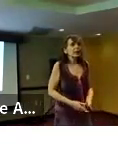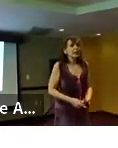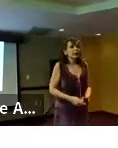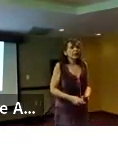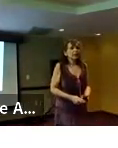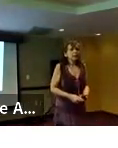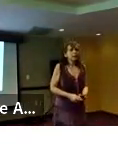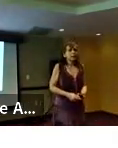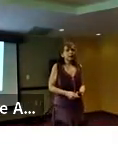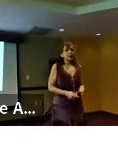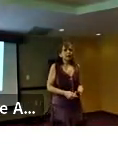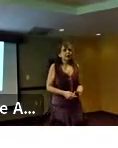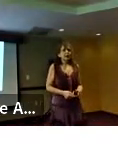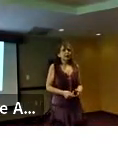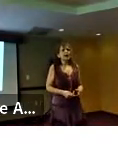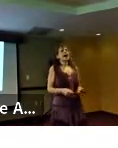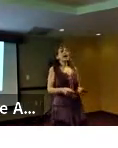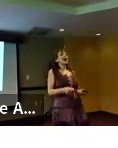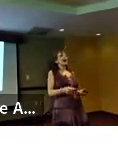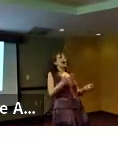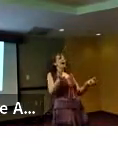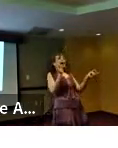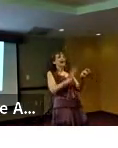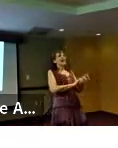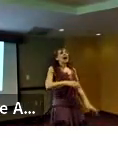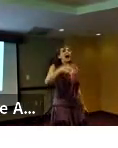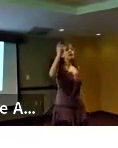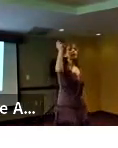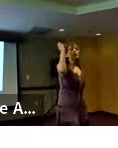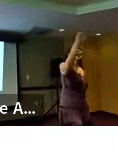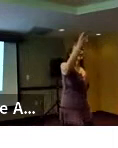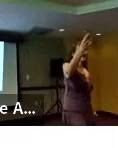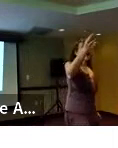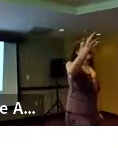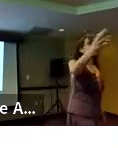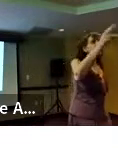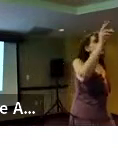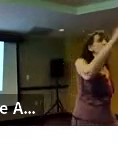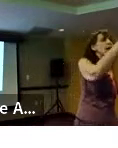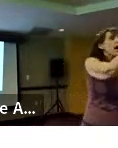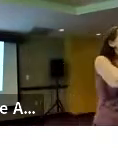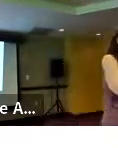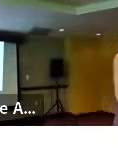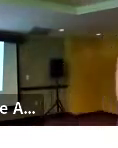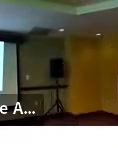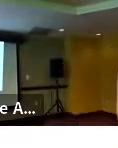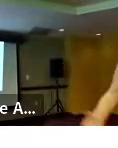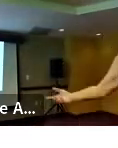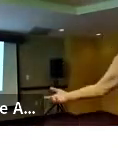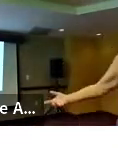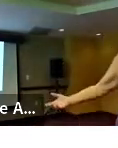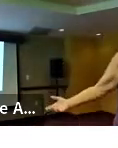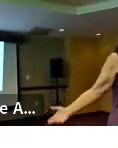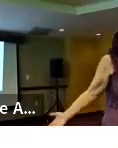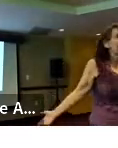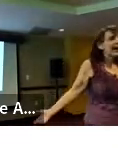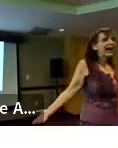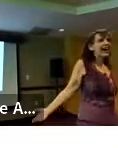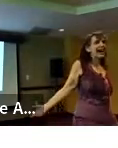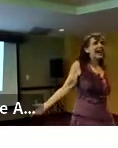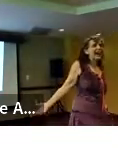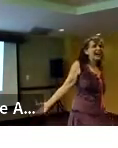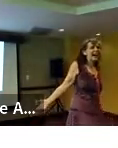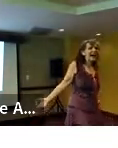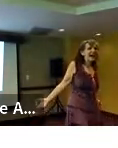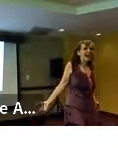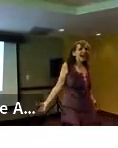these families that have 2.5 children? And 3 dogs and 2.5 cars. What's up with that? What